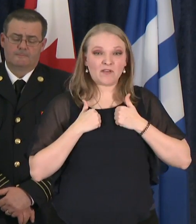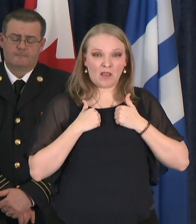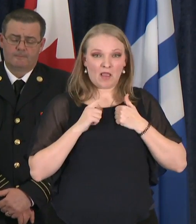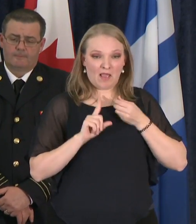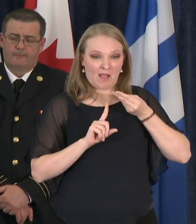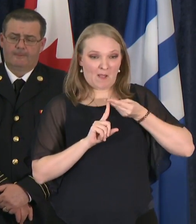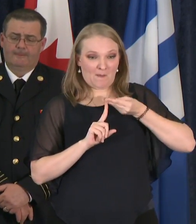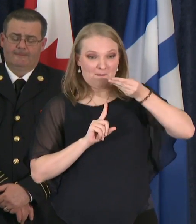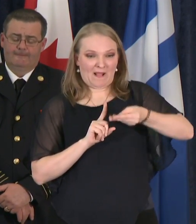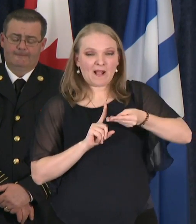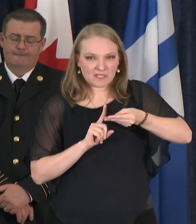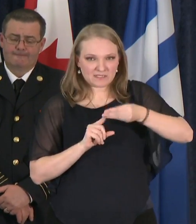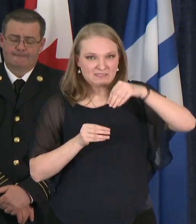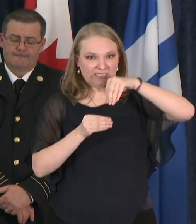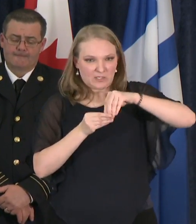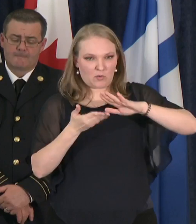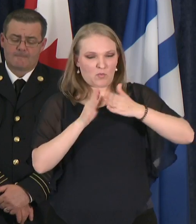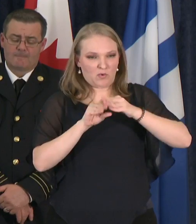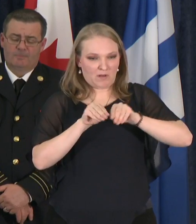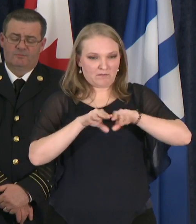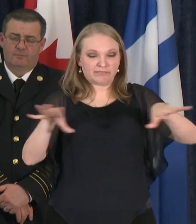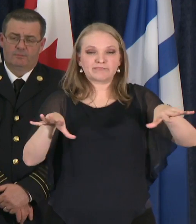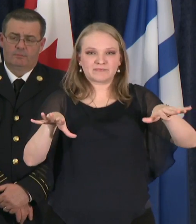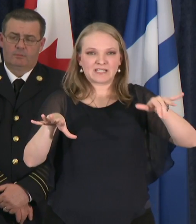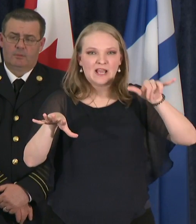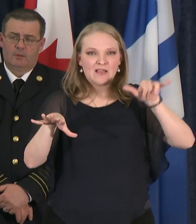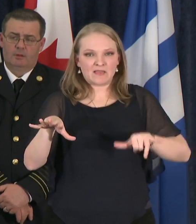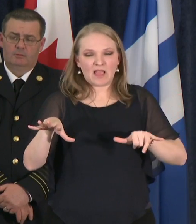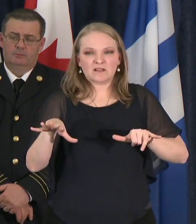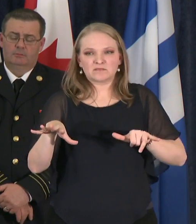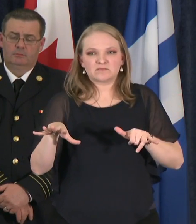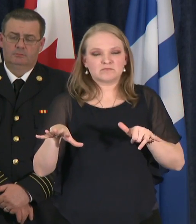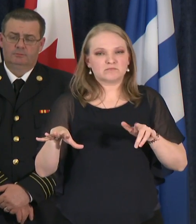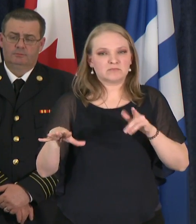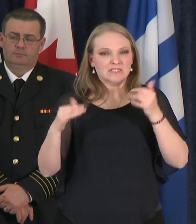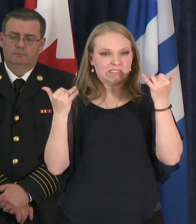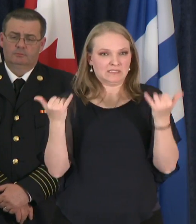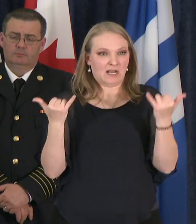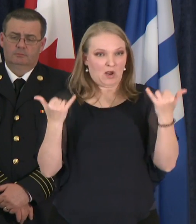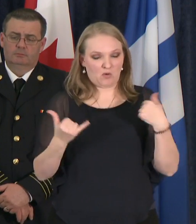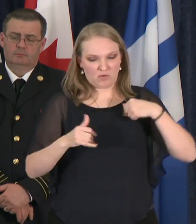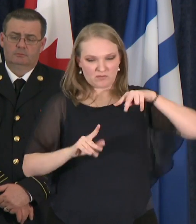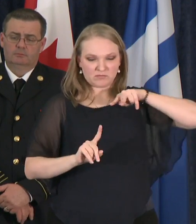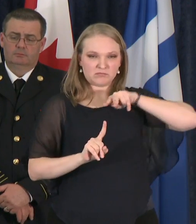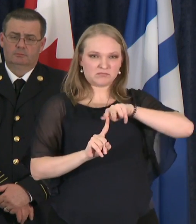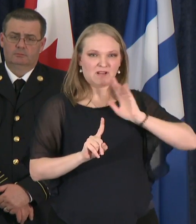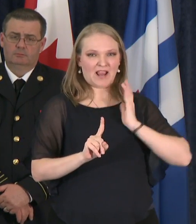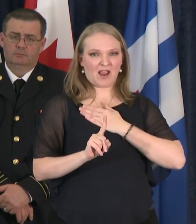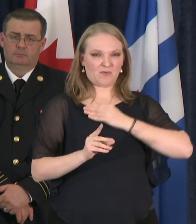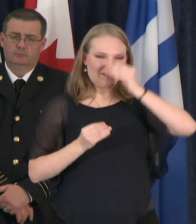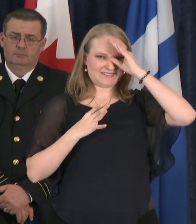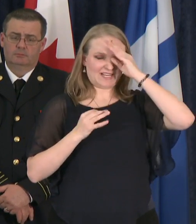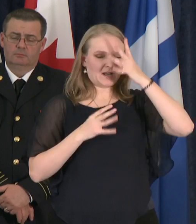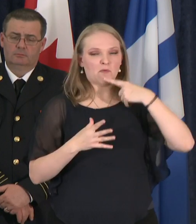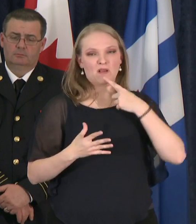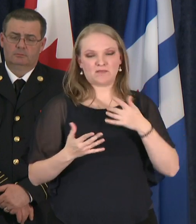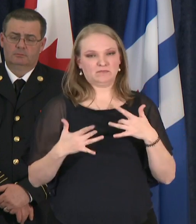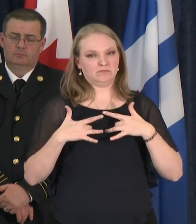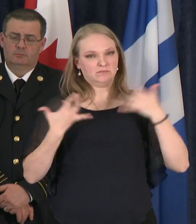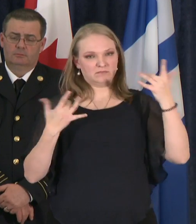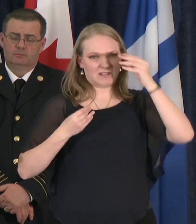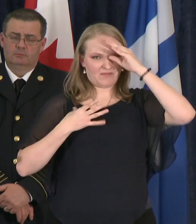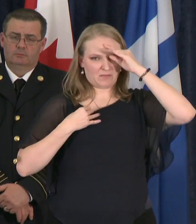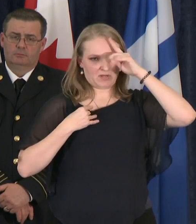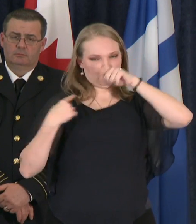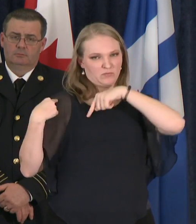us. So I think those are the most salient features looking at our data at this stage of the game. And spread across the city, there's no